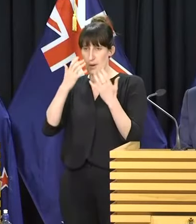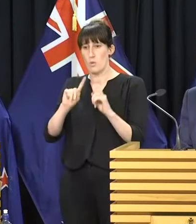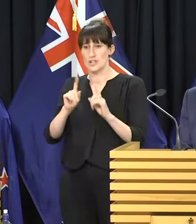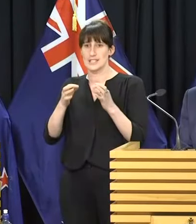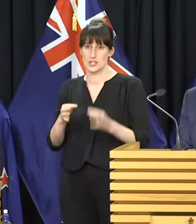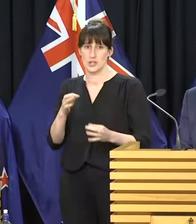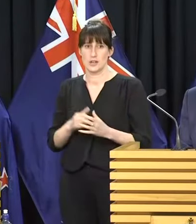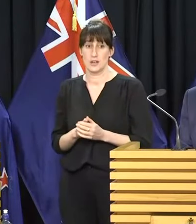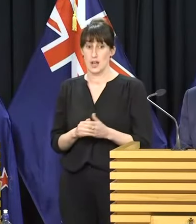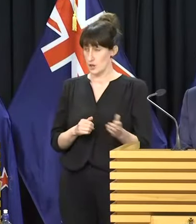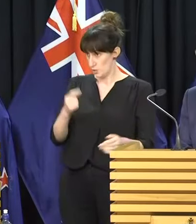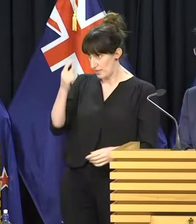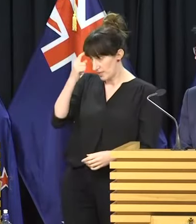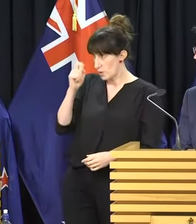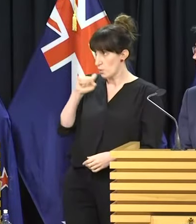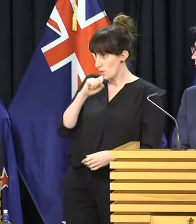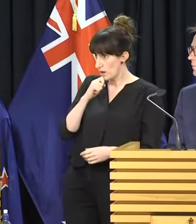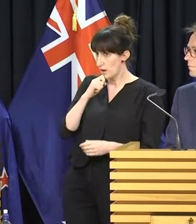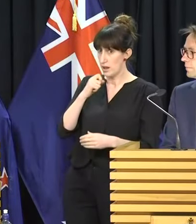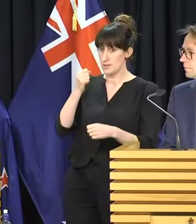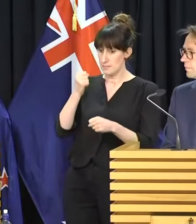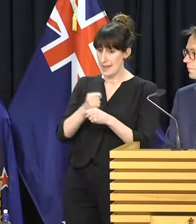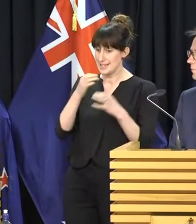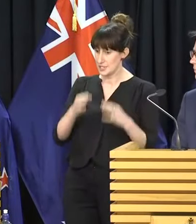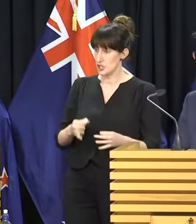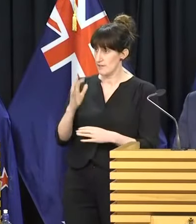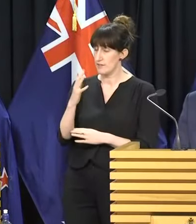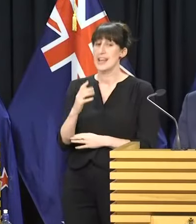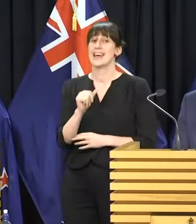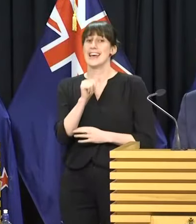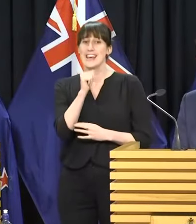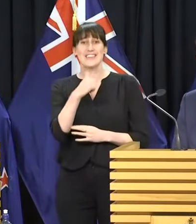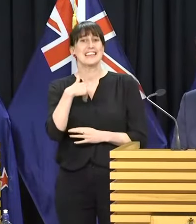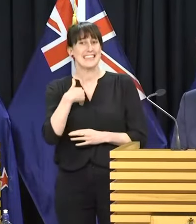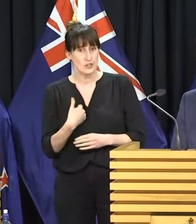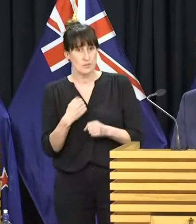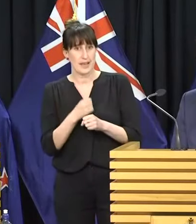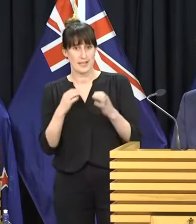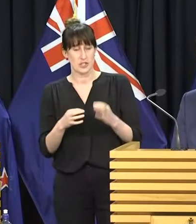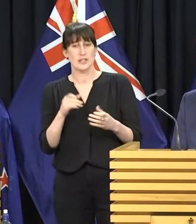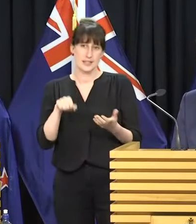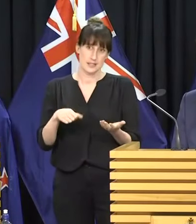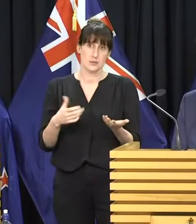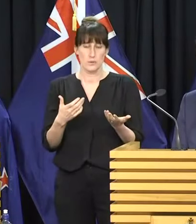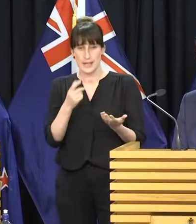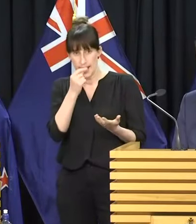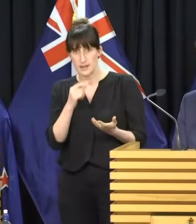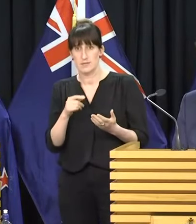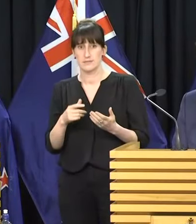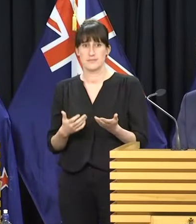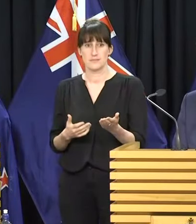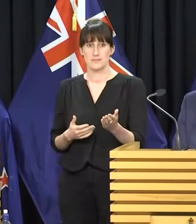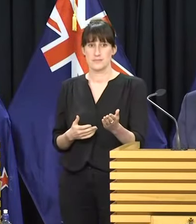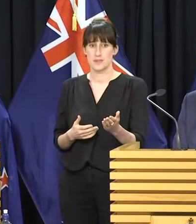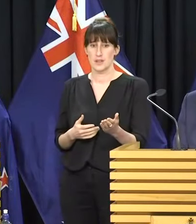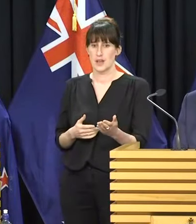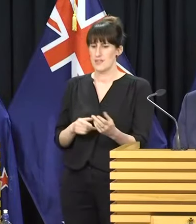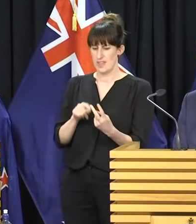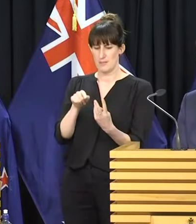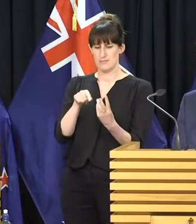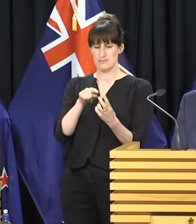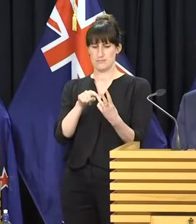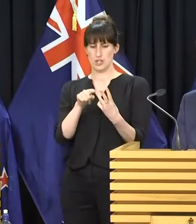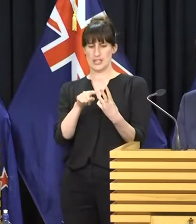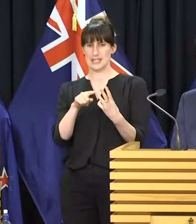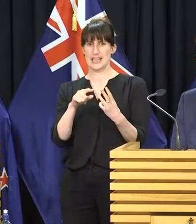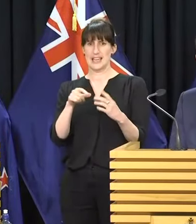one by 5 p.m. then? If we need to have one, then we will have one. Do you have any more information on KC? Is it a man, woman? What's their age? What is their job